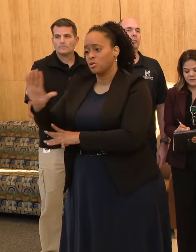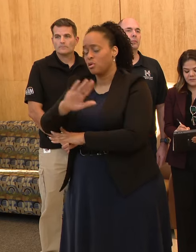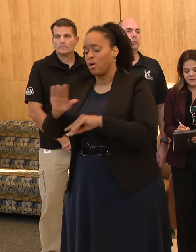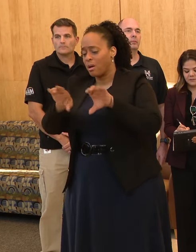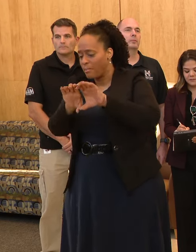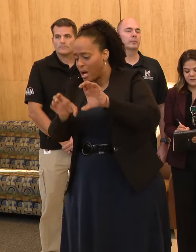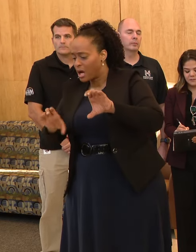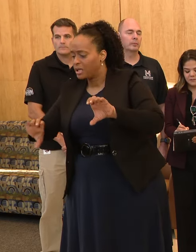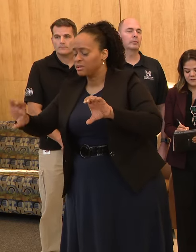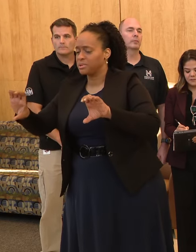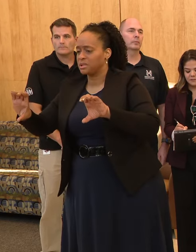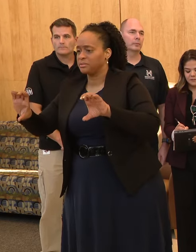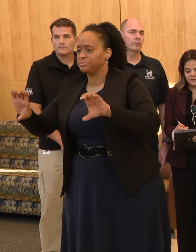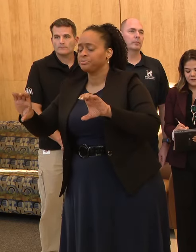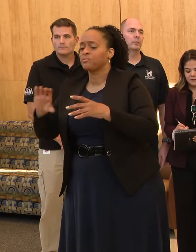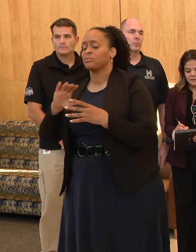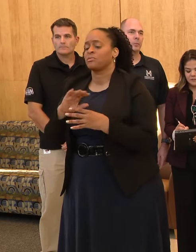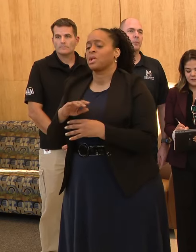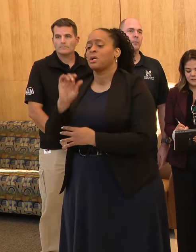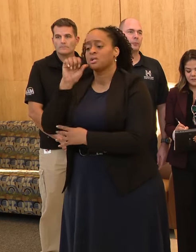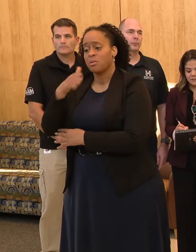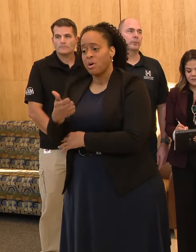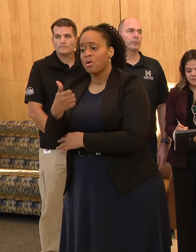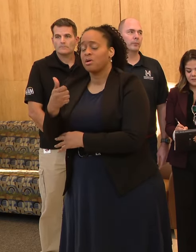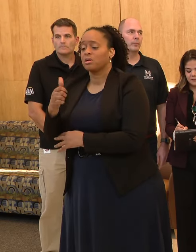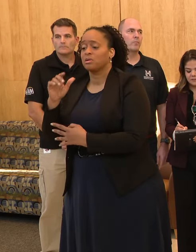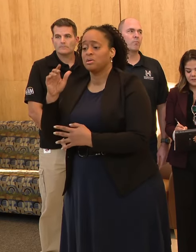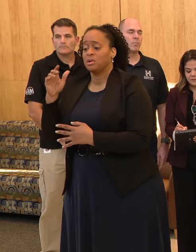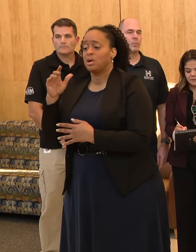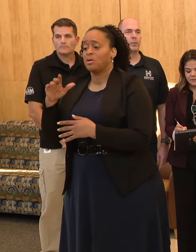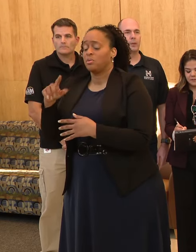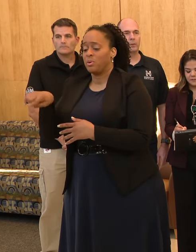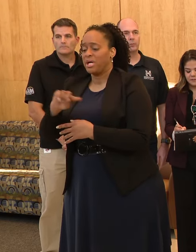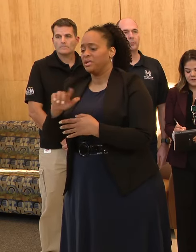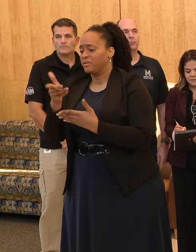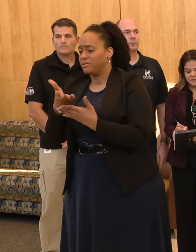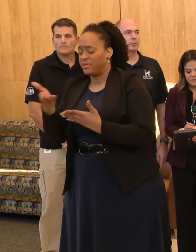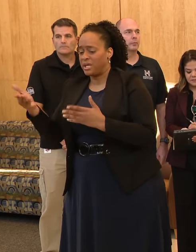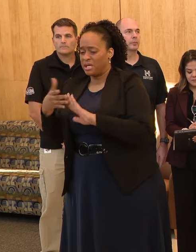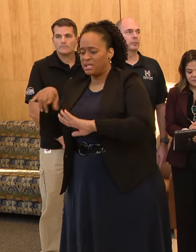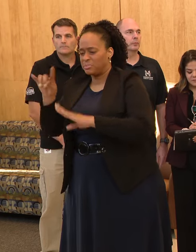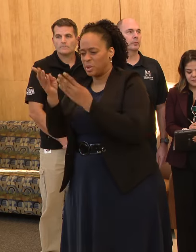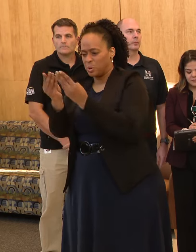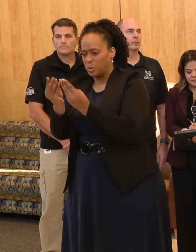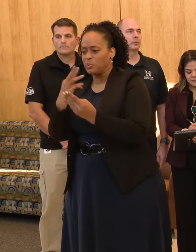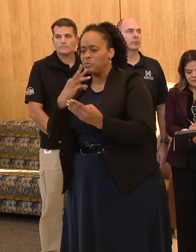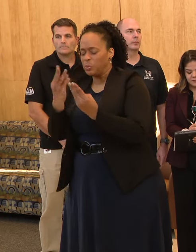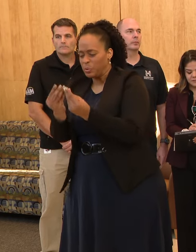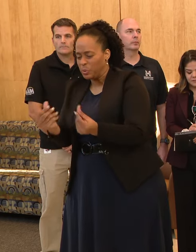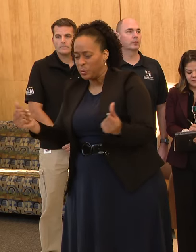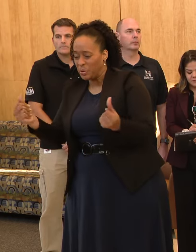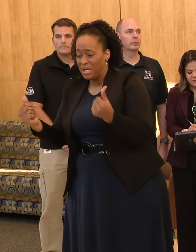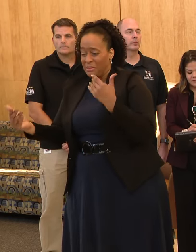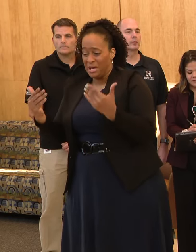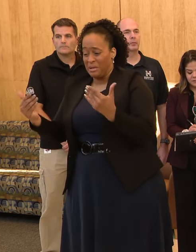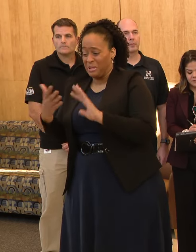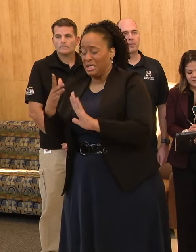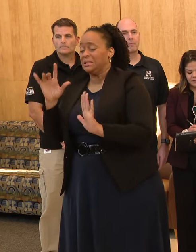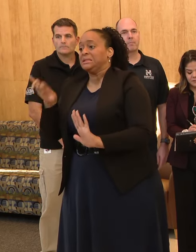pipes. Tomorrow when things thaw out, many of us will learn that our pipes are